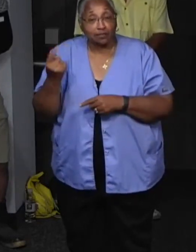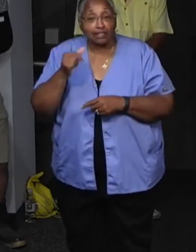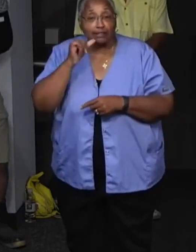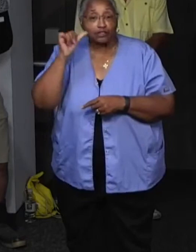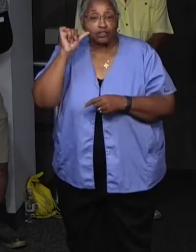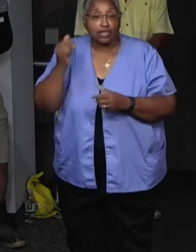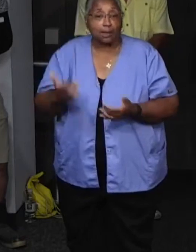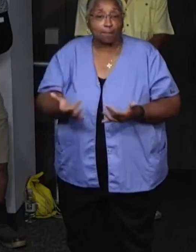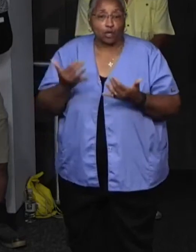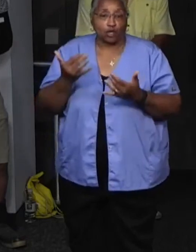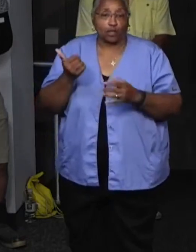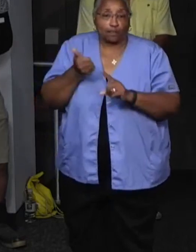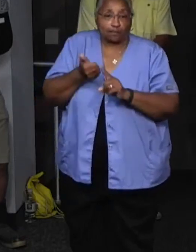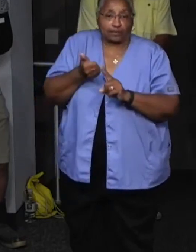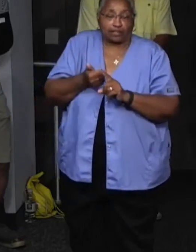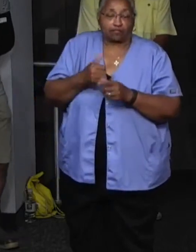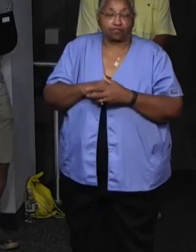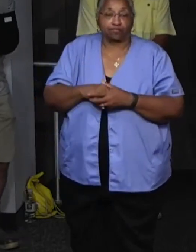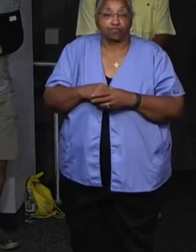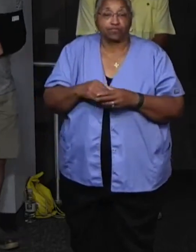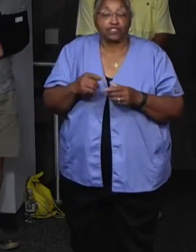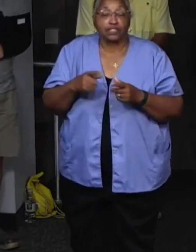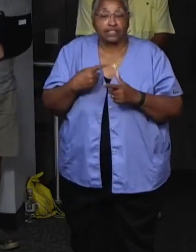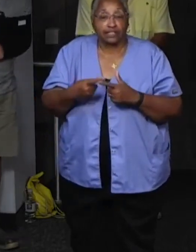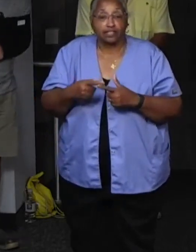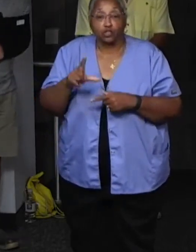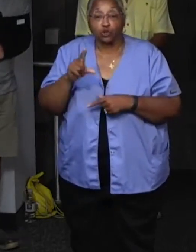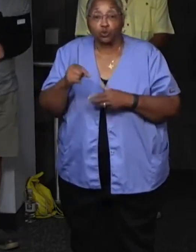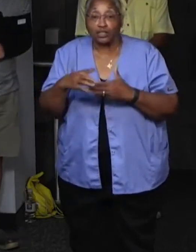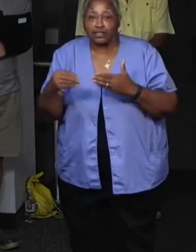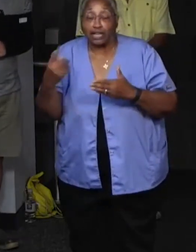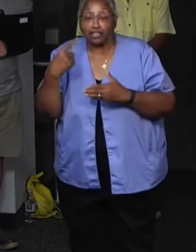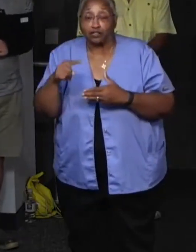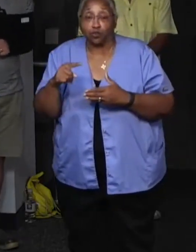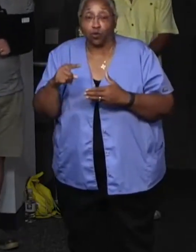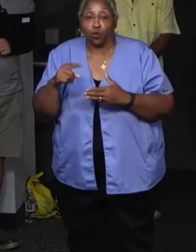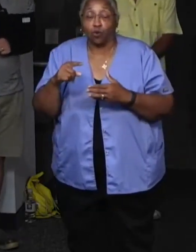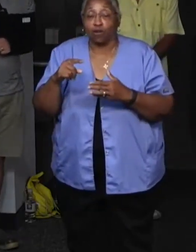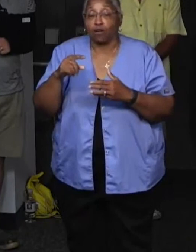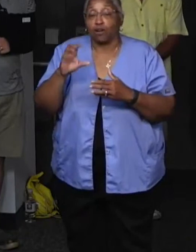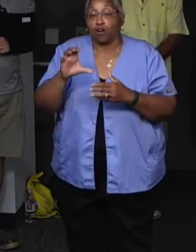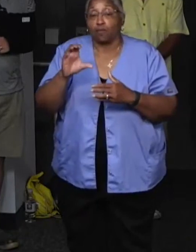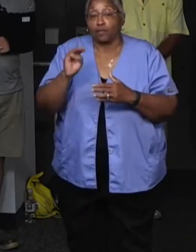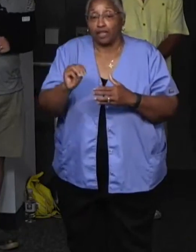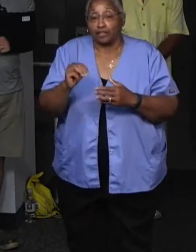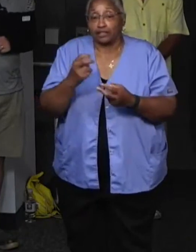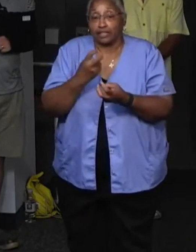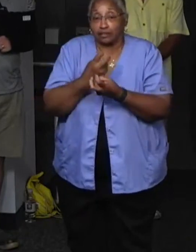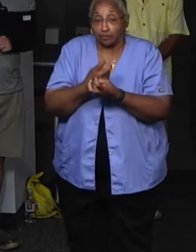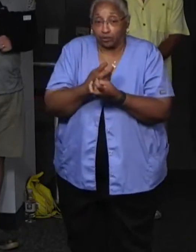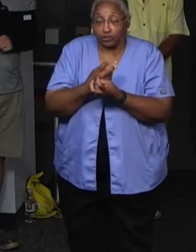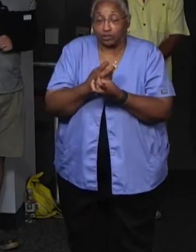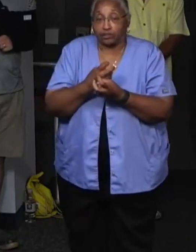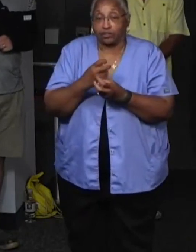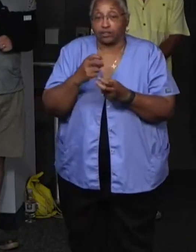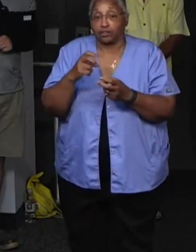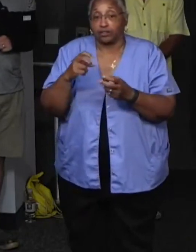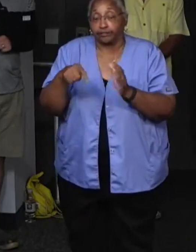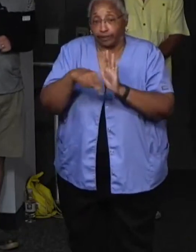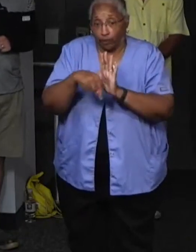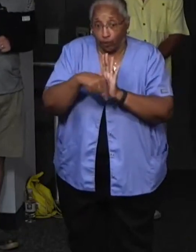from it. And of course, the third 20 is $20 for a detector, and we know it's very difficult to purchase those at this time due to the fact